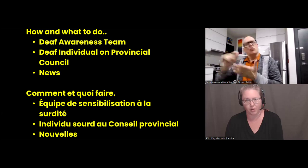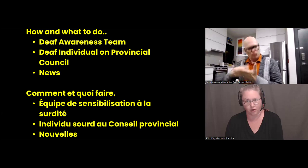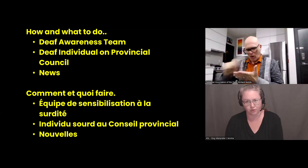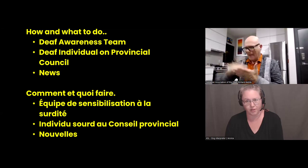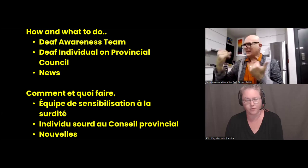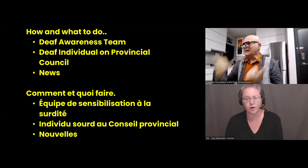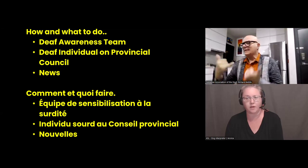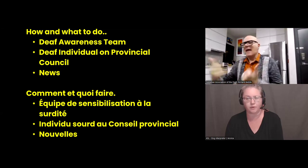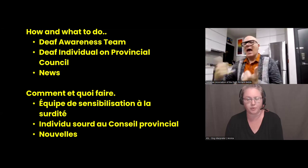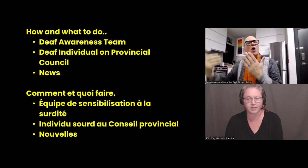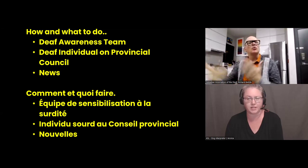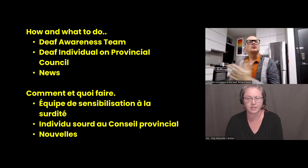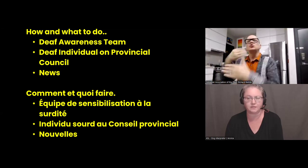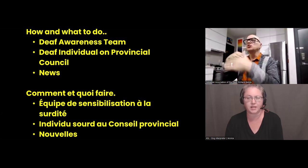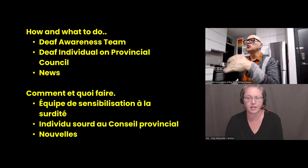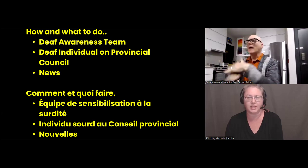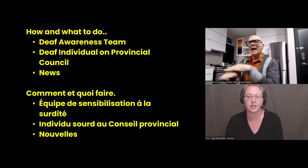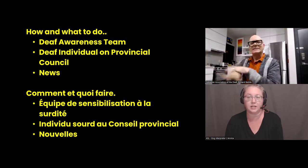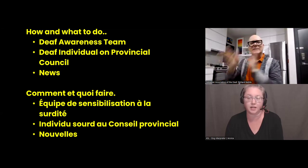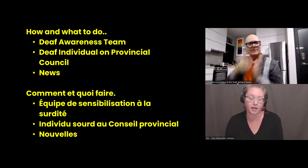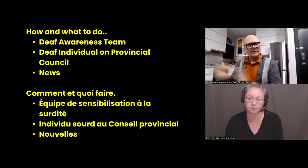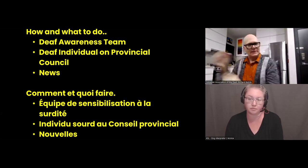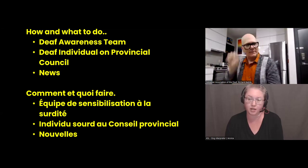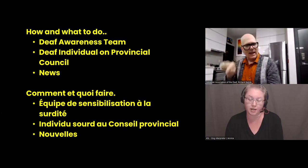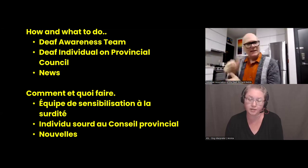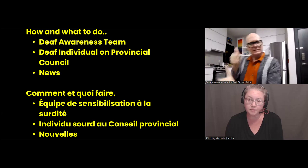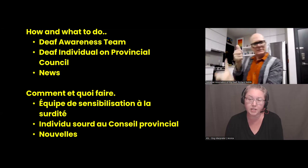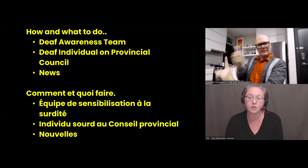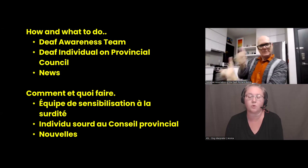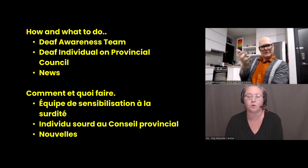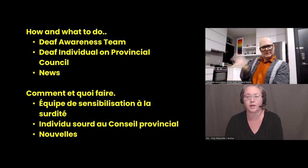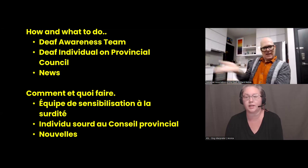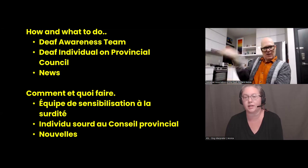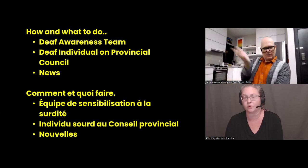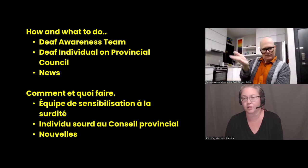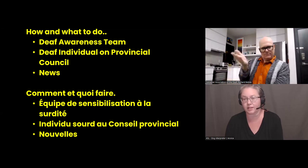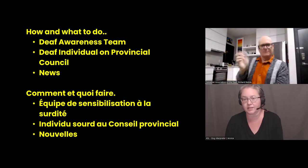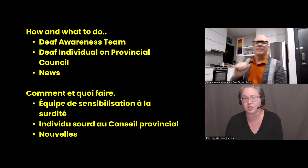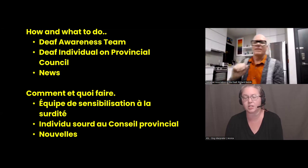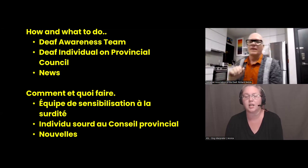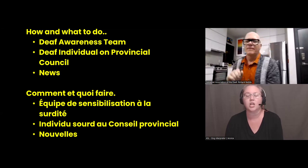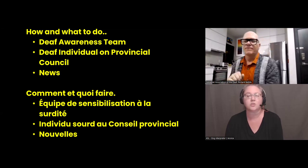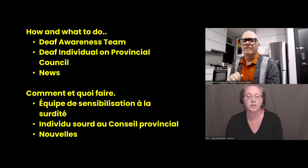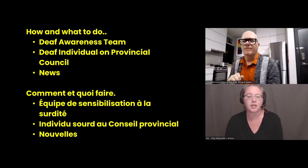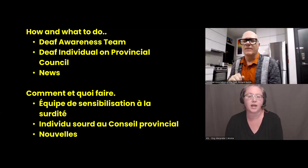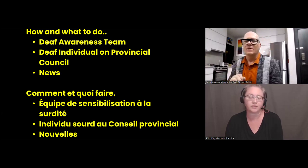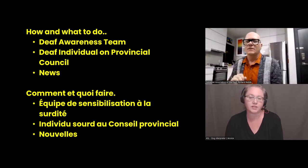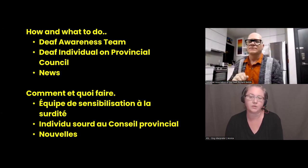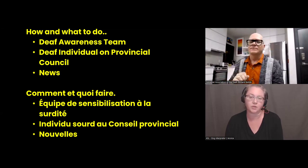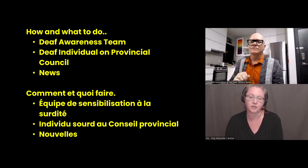partner with or have representatives in a committee or in an organization doing the advocacy work that